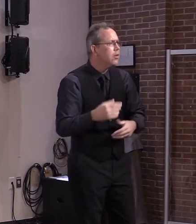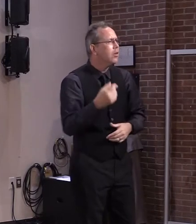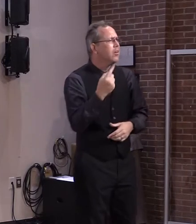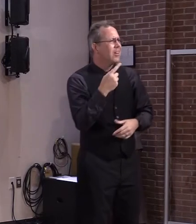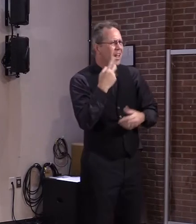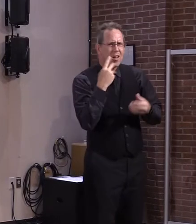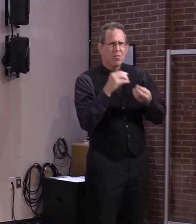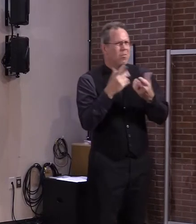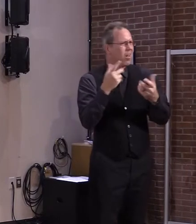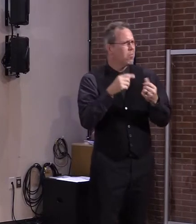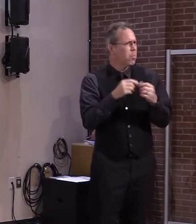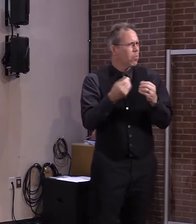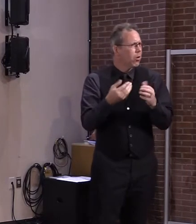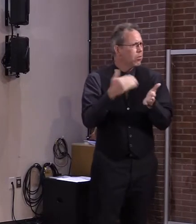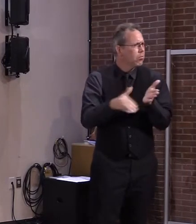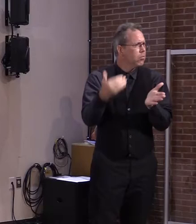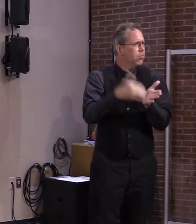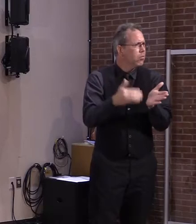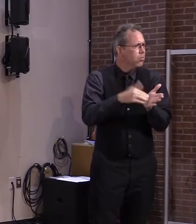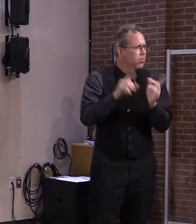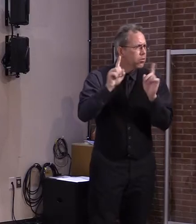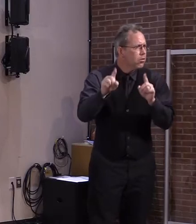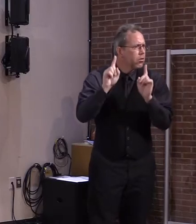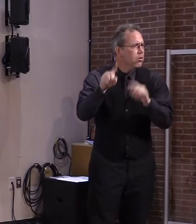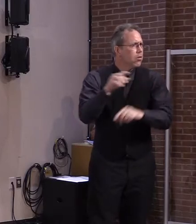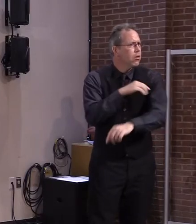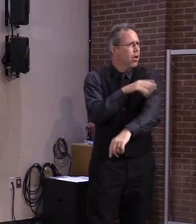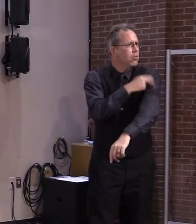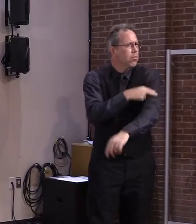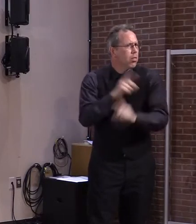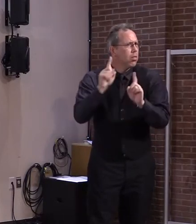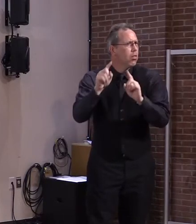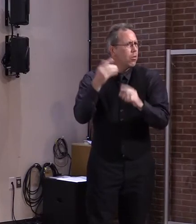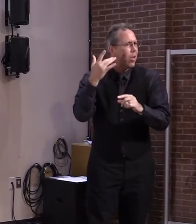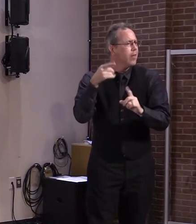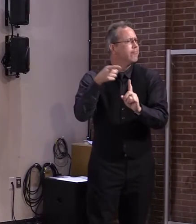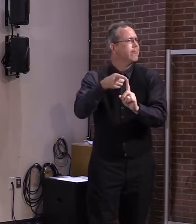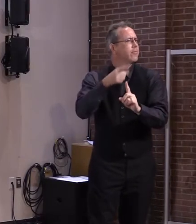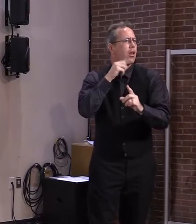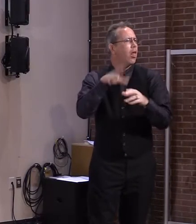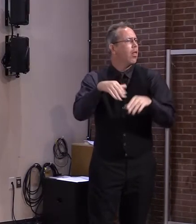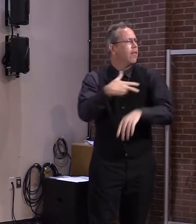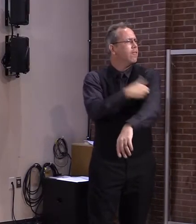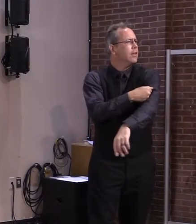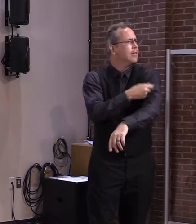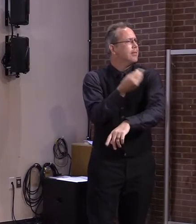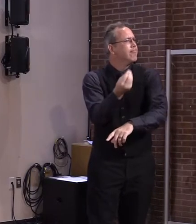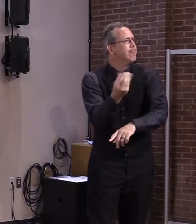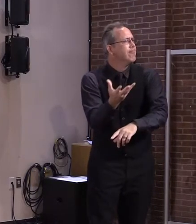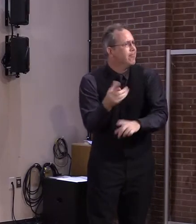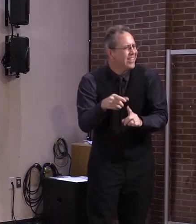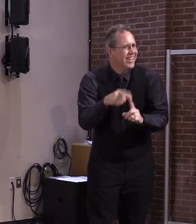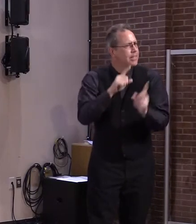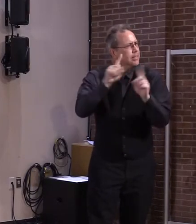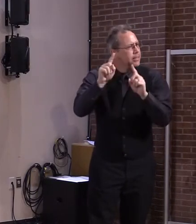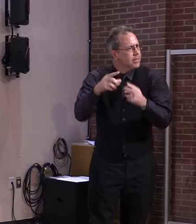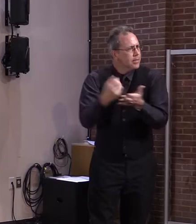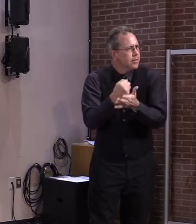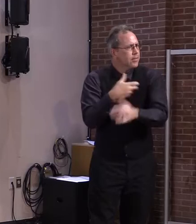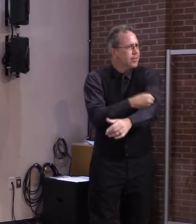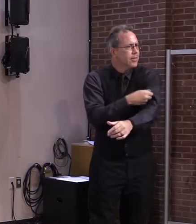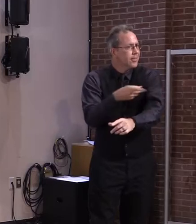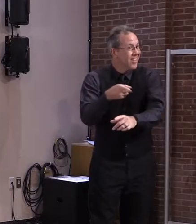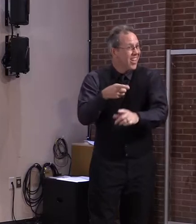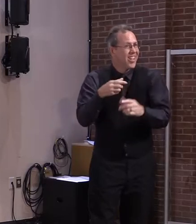unvaccinated, which account for about 80% of hospitalizations and 83% of those in the